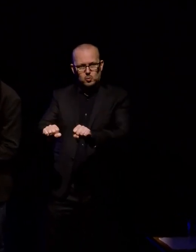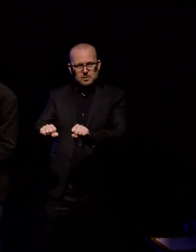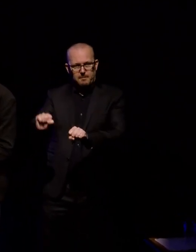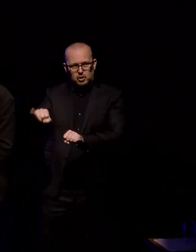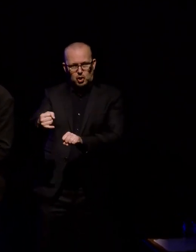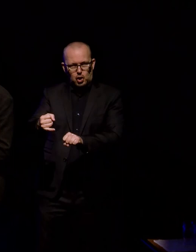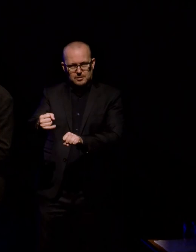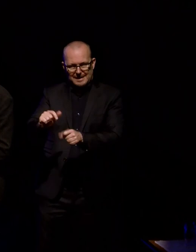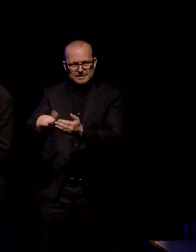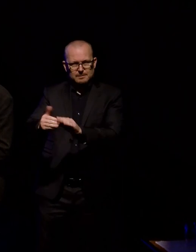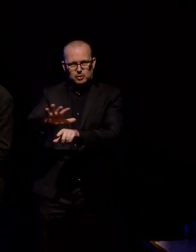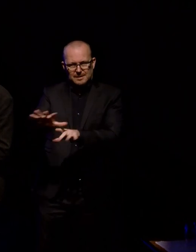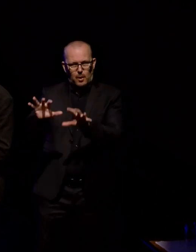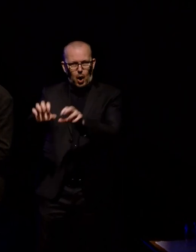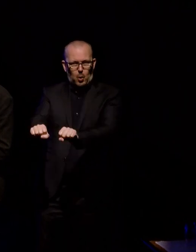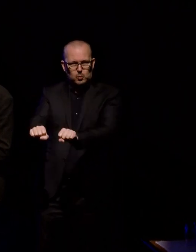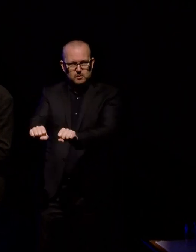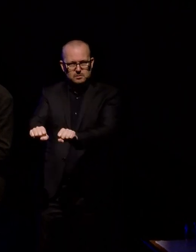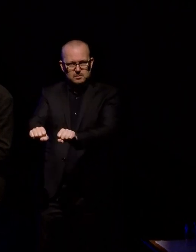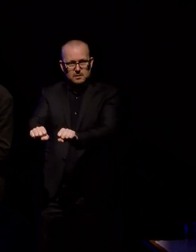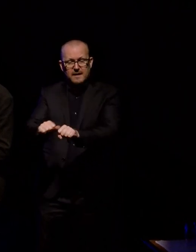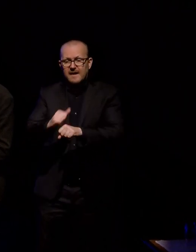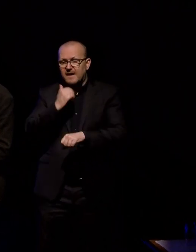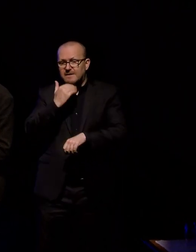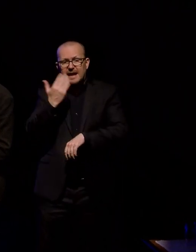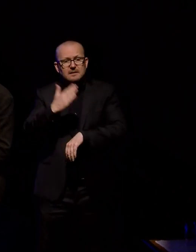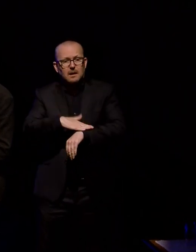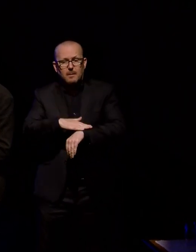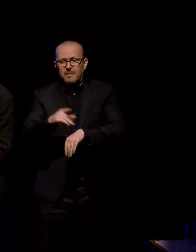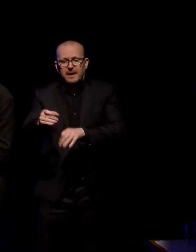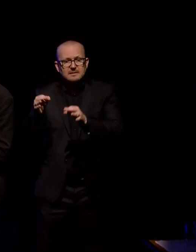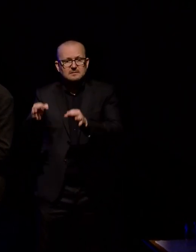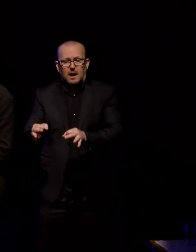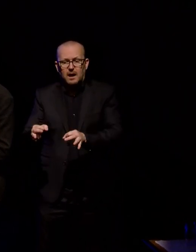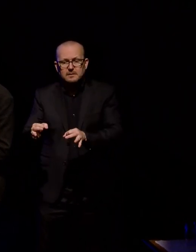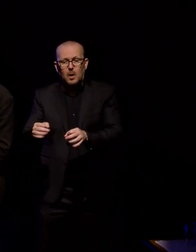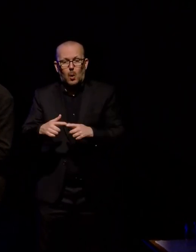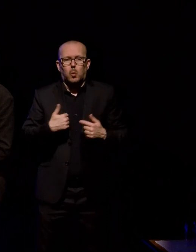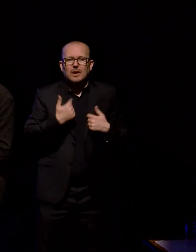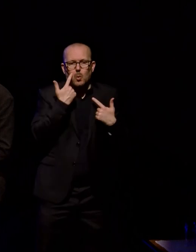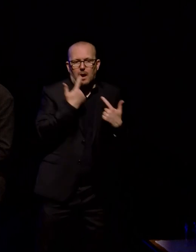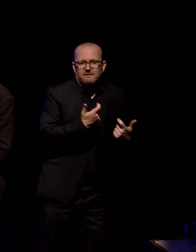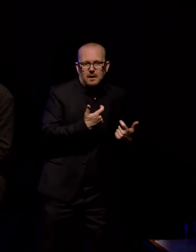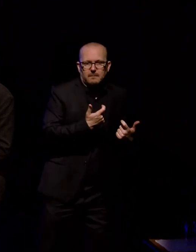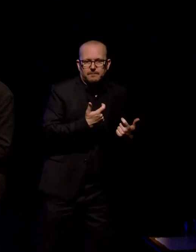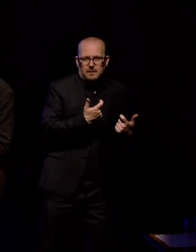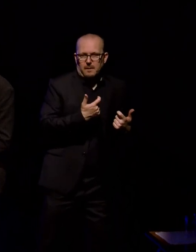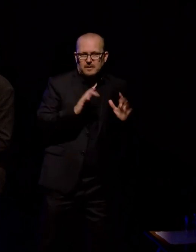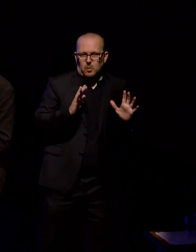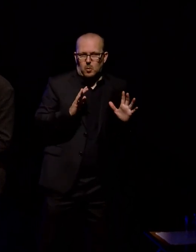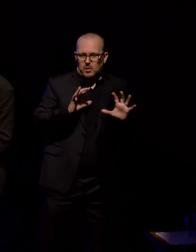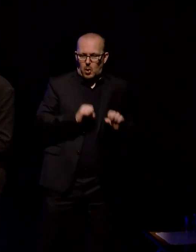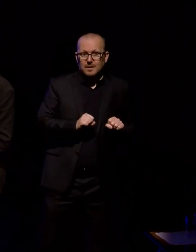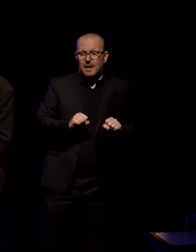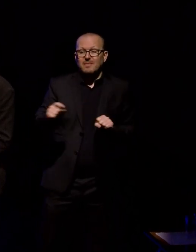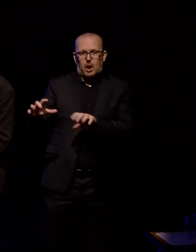community. If at any point they want to take that, we're the custodians for it for now, we're caretaking for it. If they